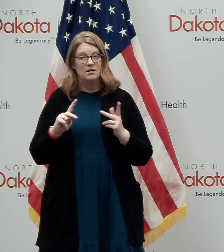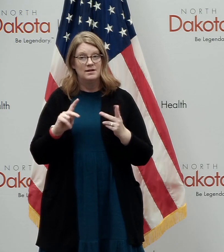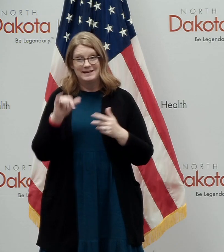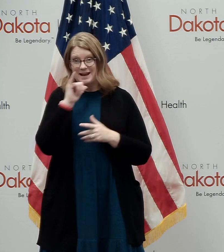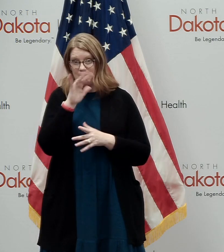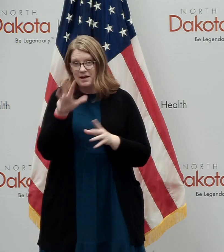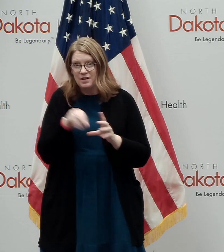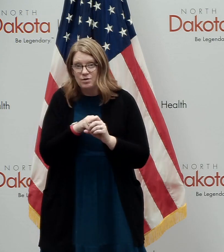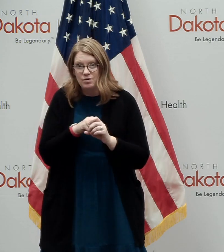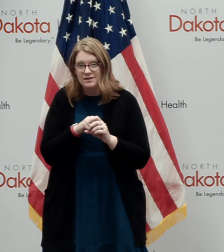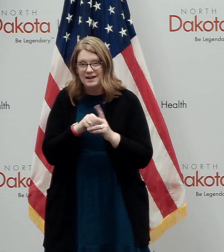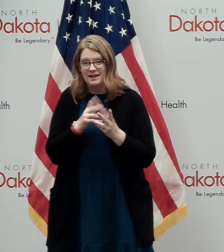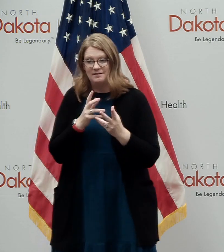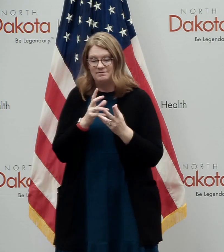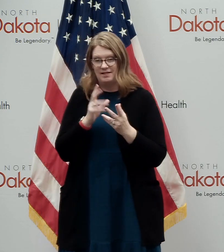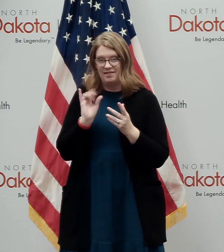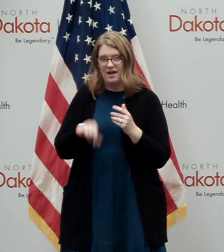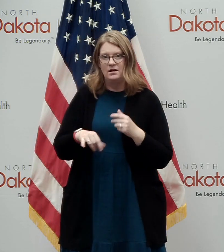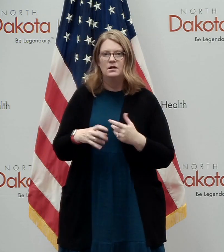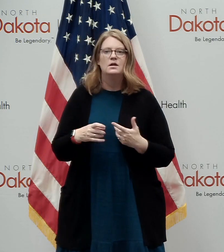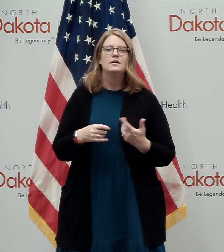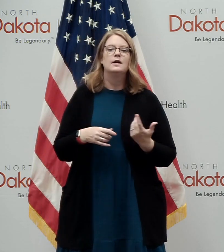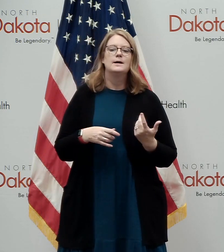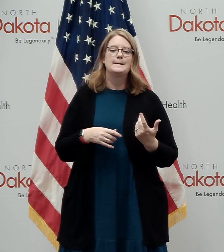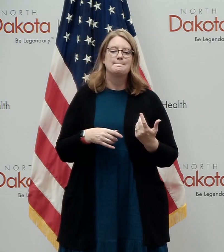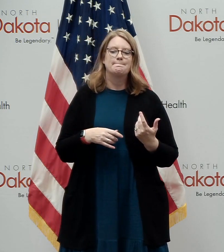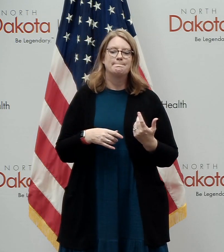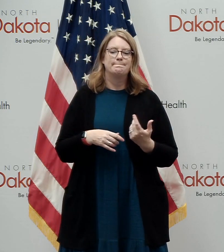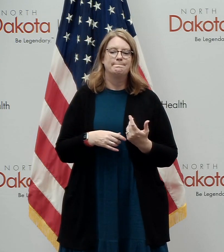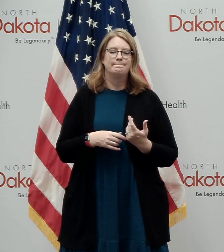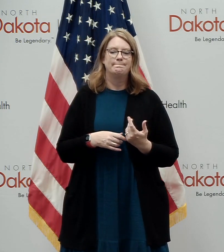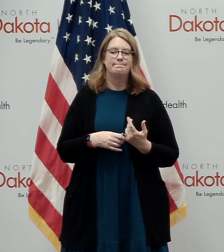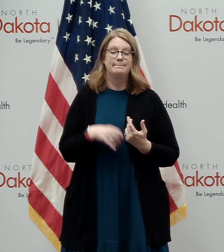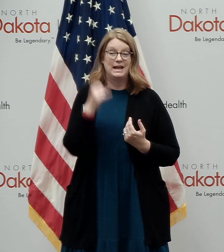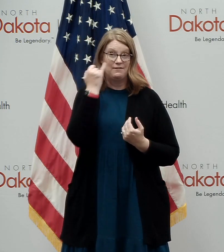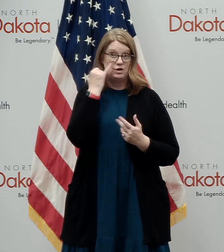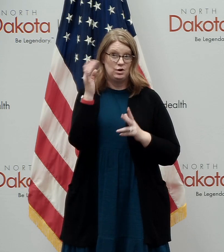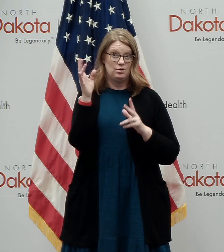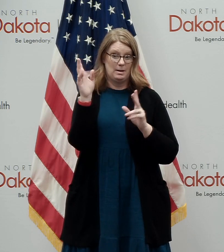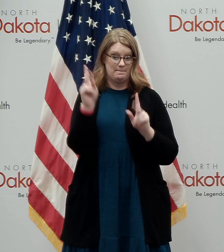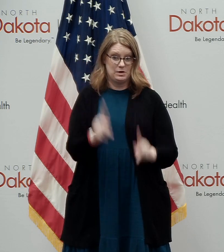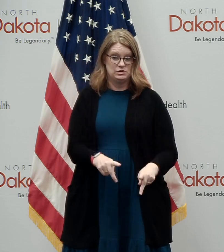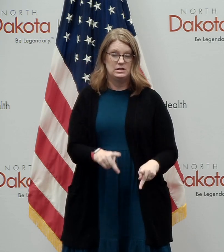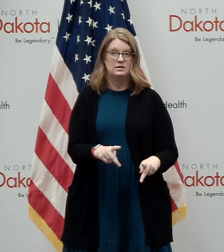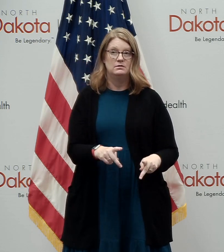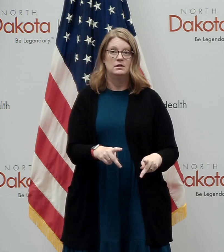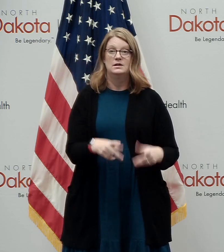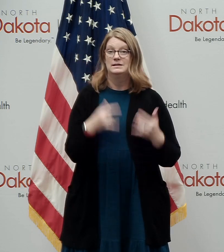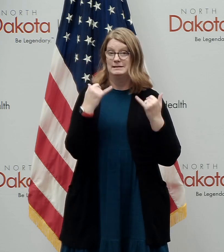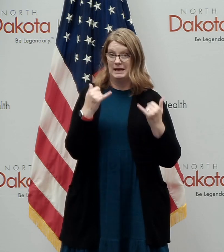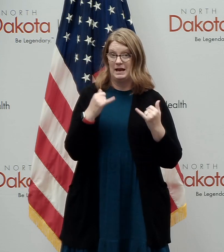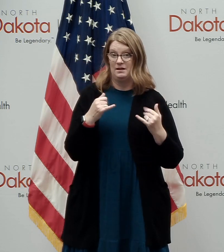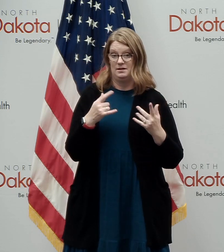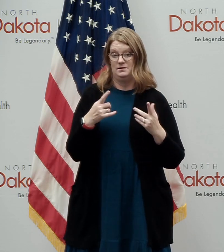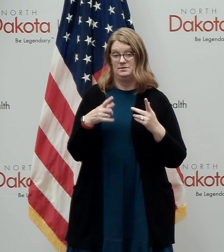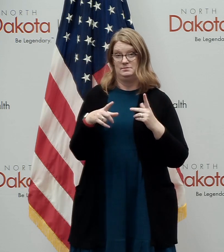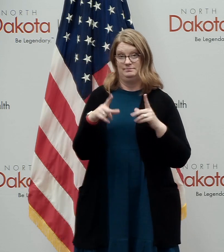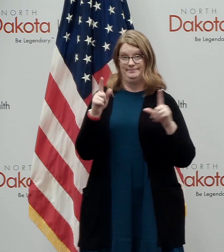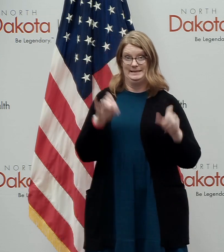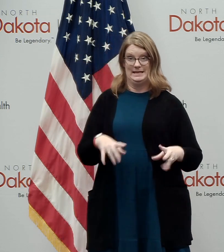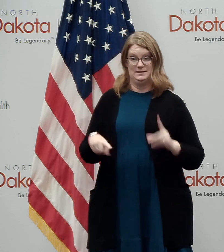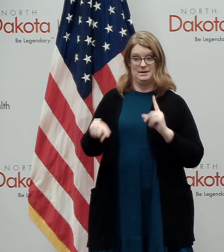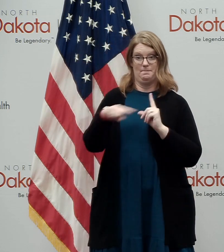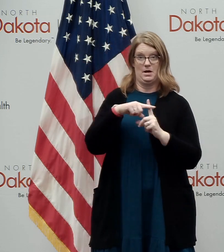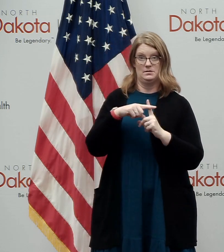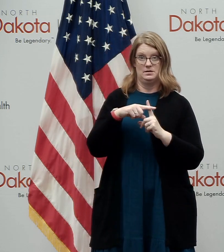included in transmissional moments. So if you're one of those individuals that today is positive, it's